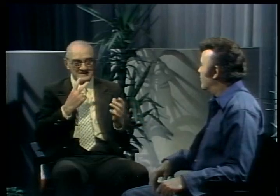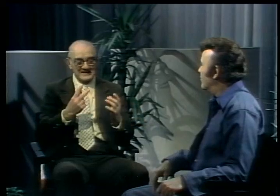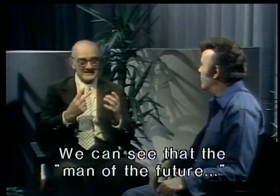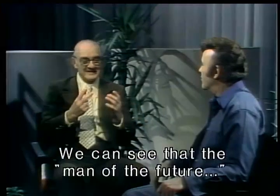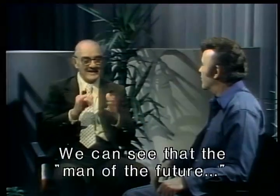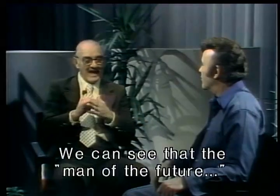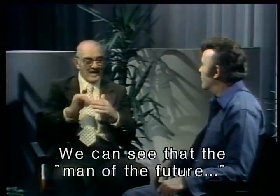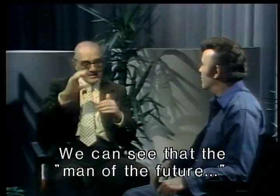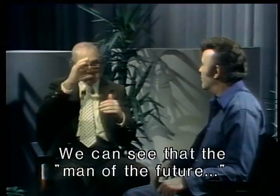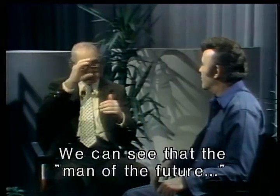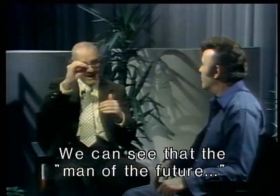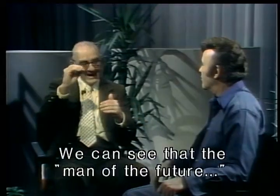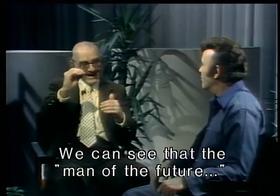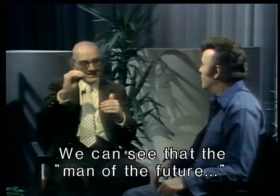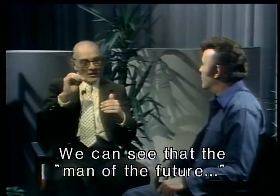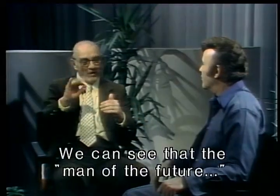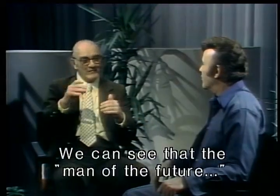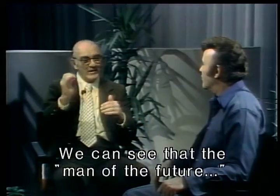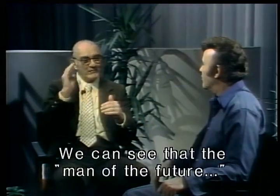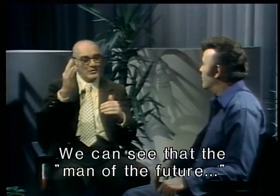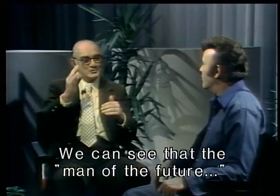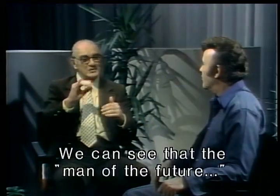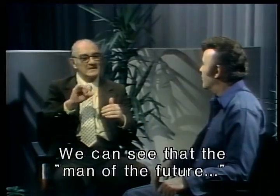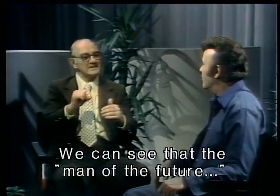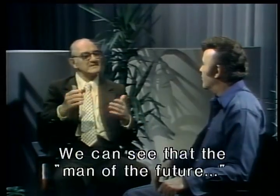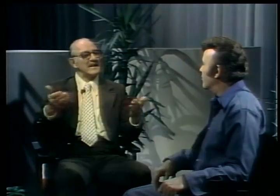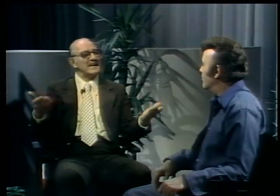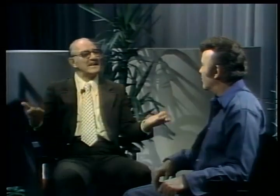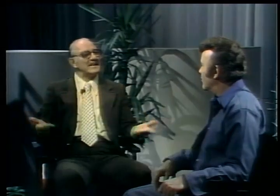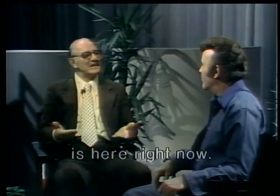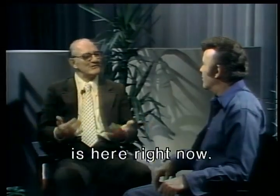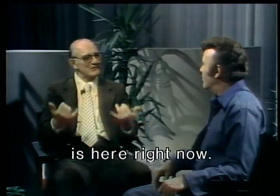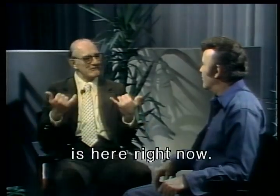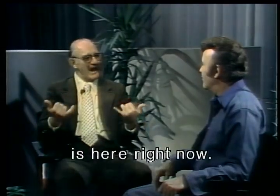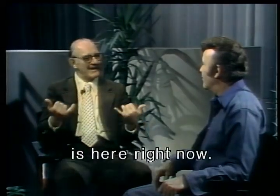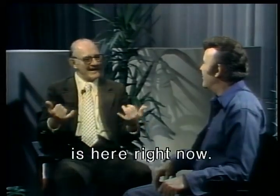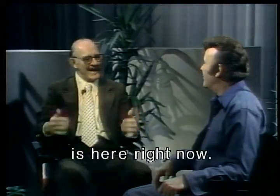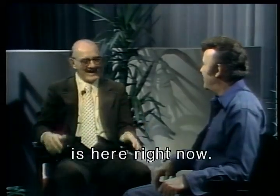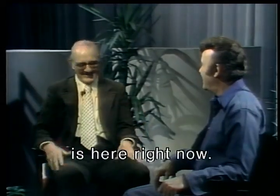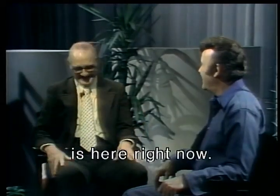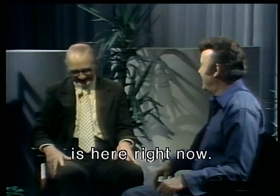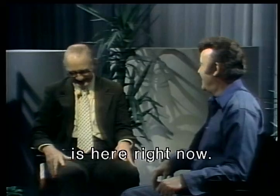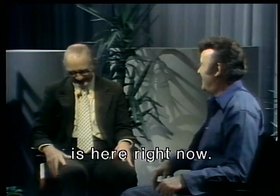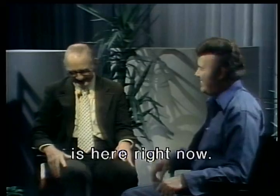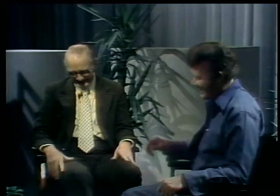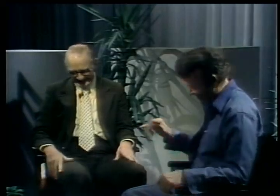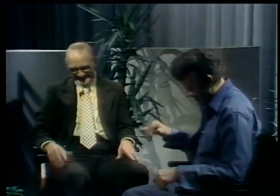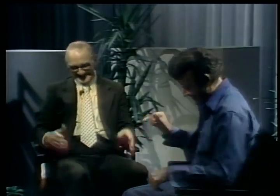see man of the future is here right now.